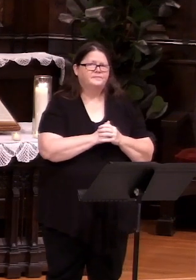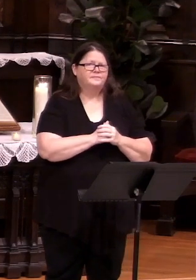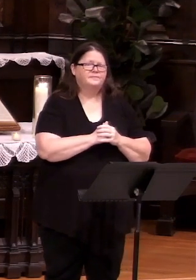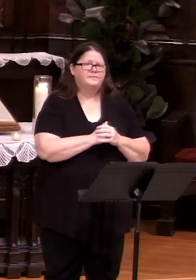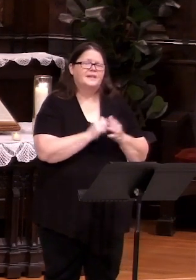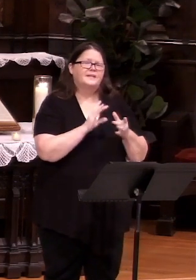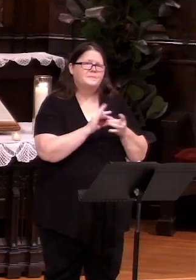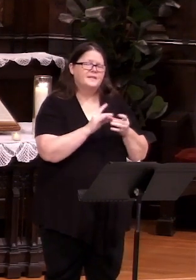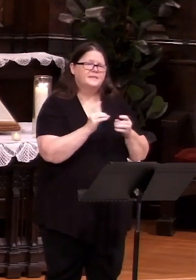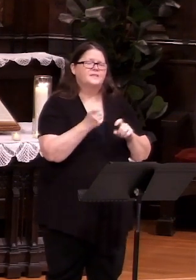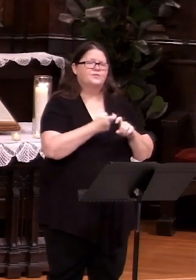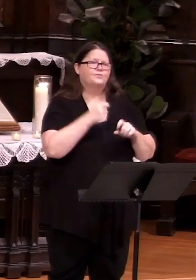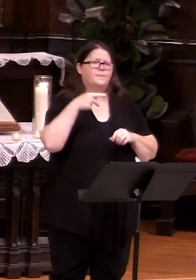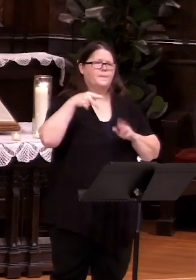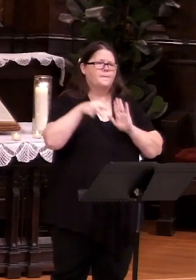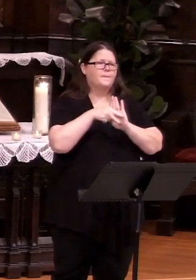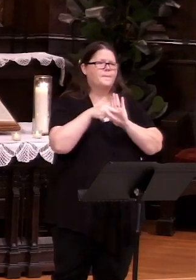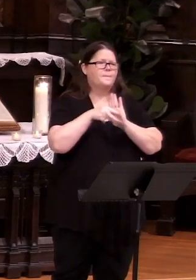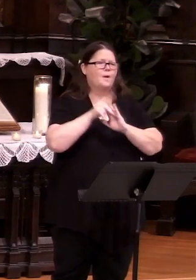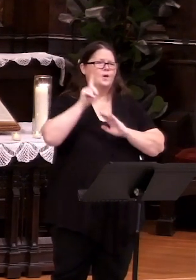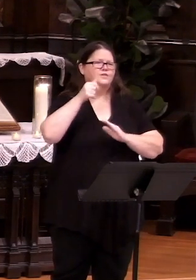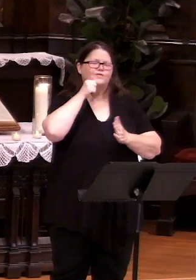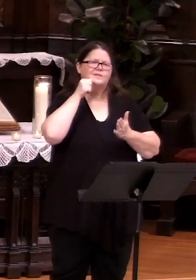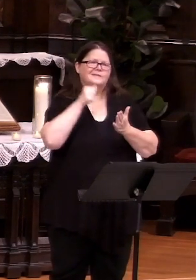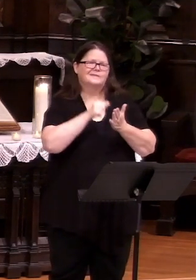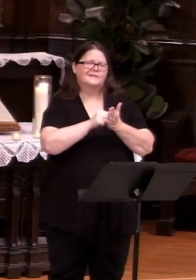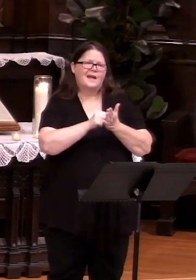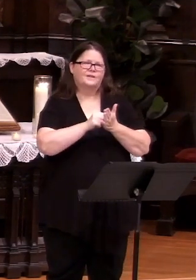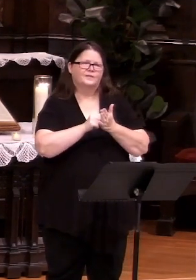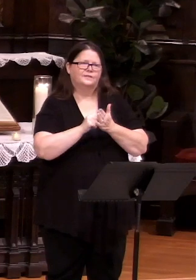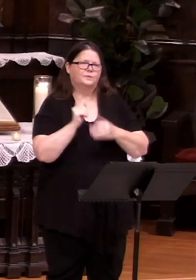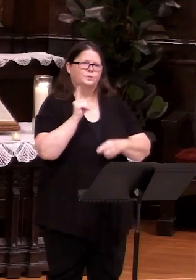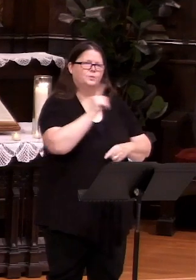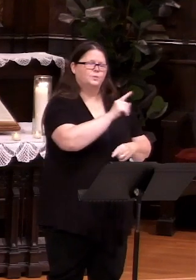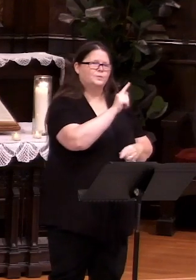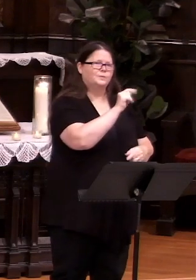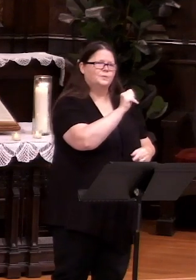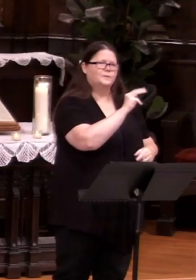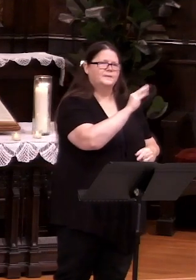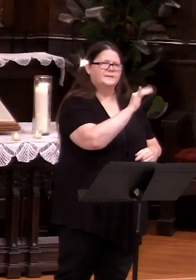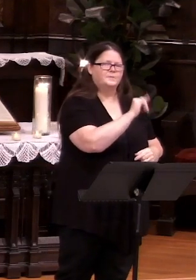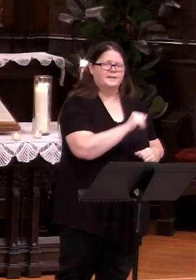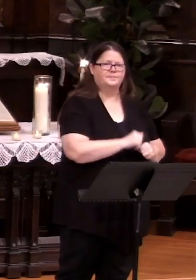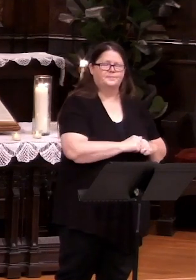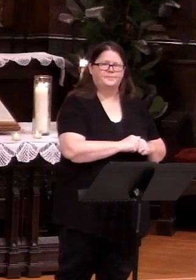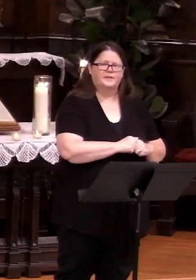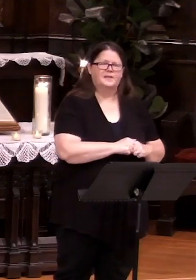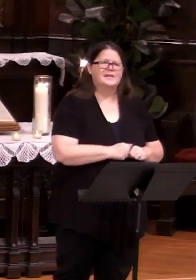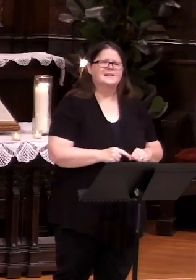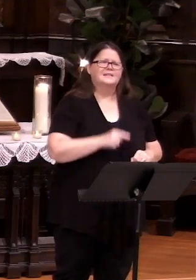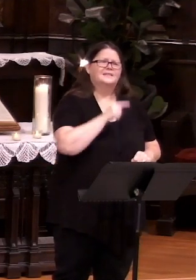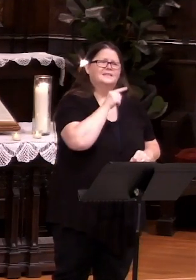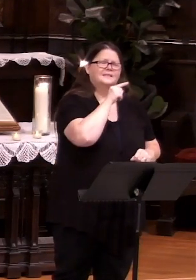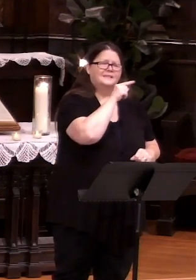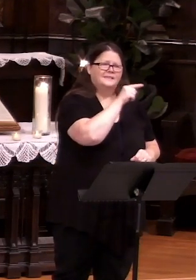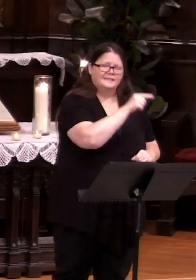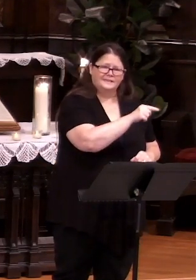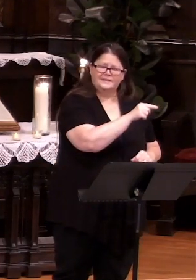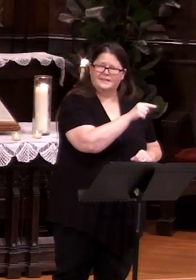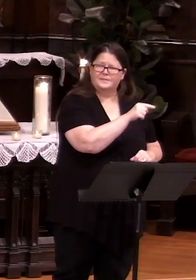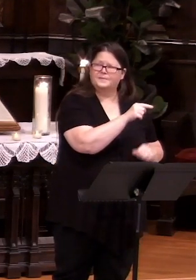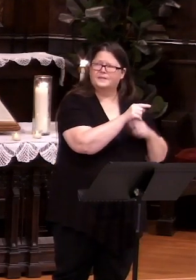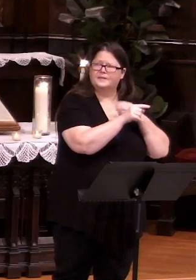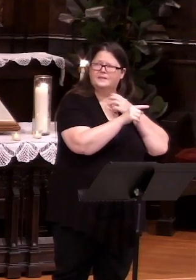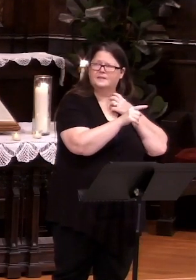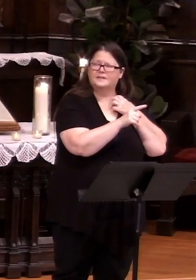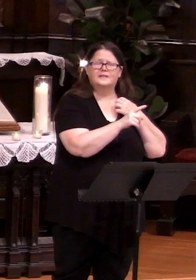Paul's first letter to Timothy. And Timothy is actually in Ephesus, and so